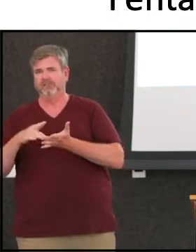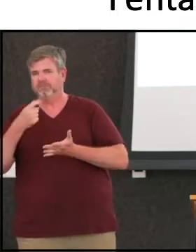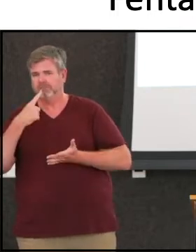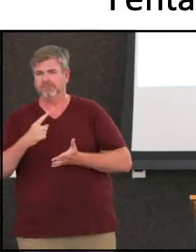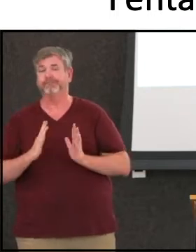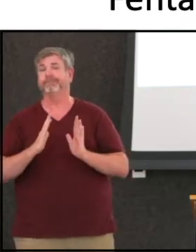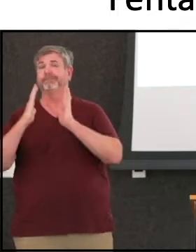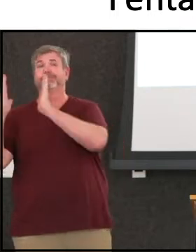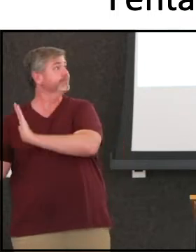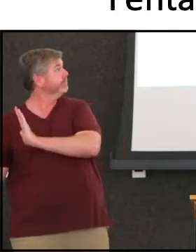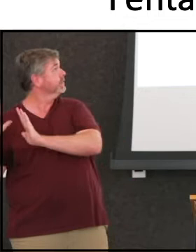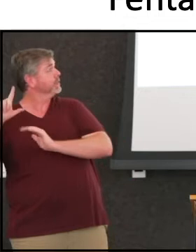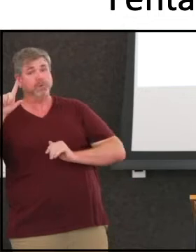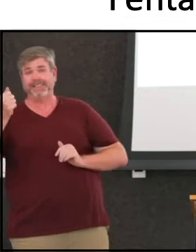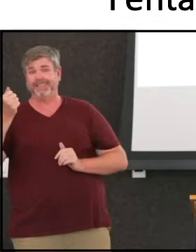2017,